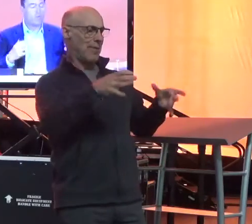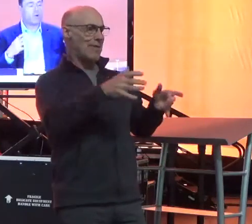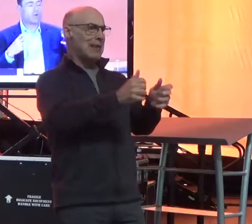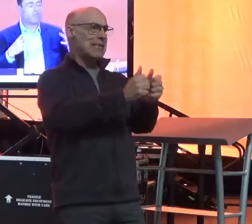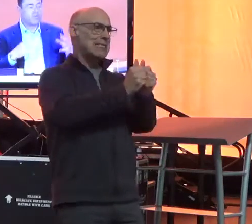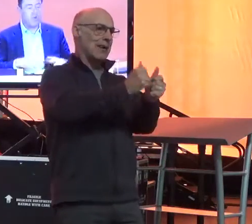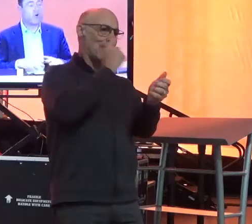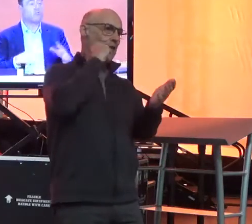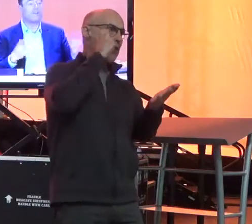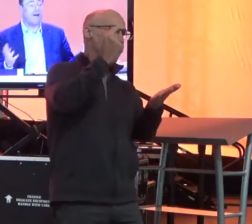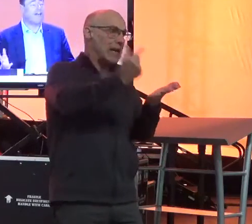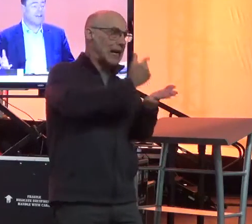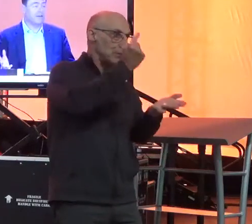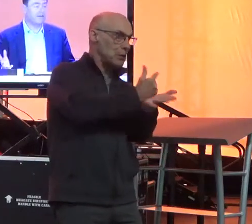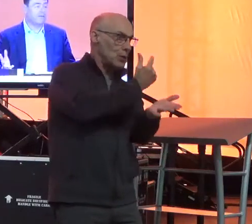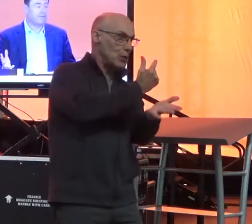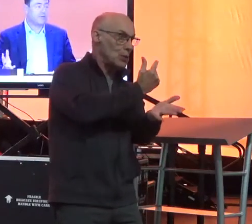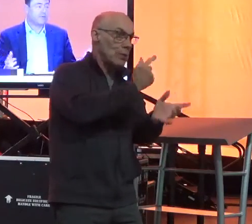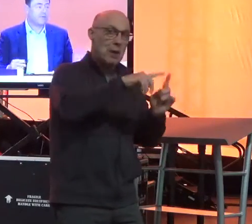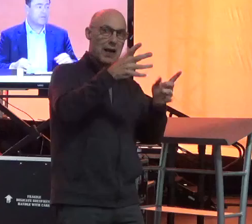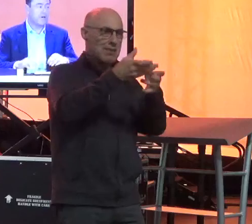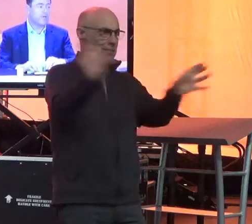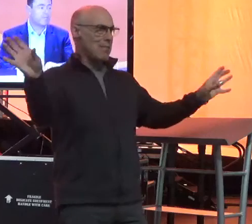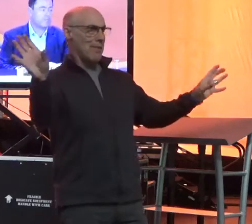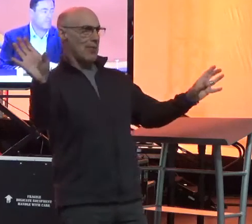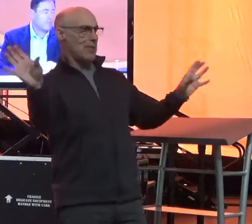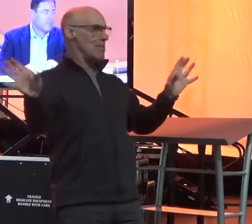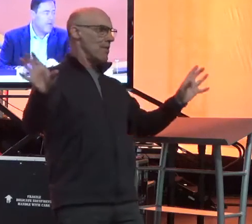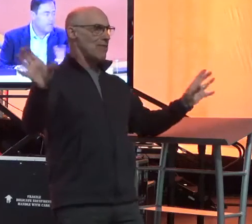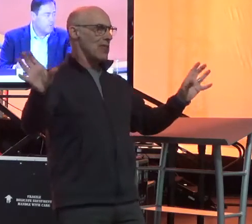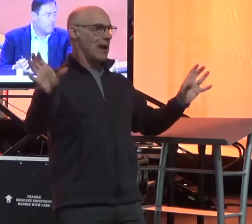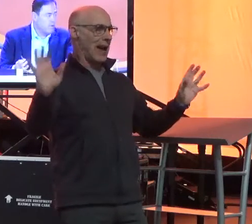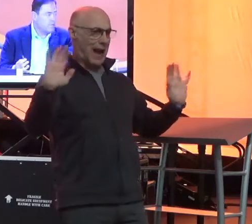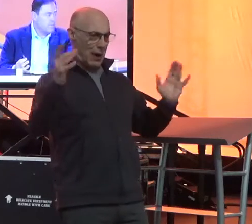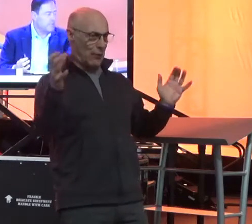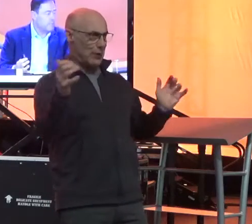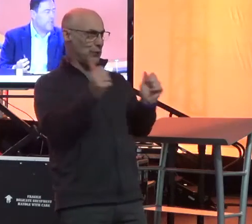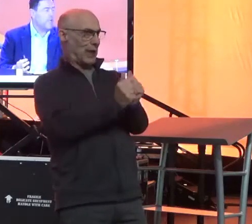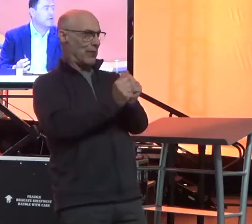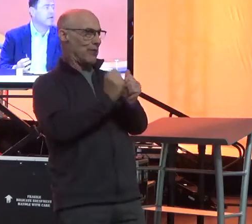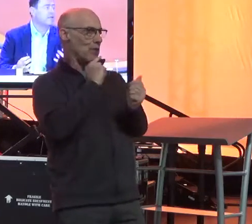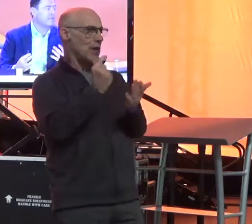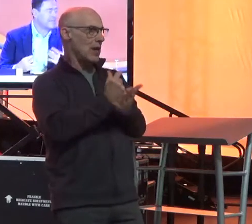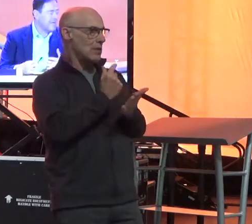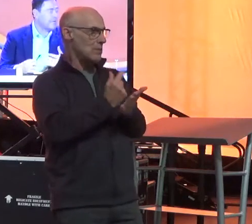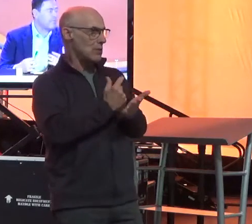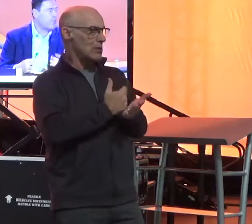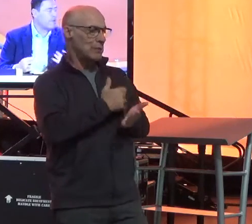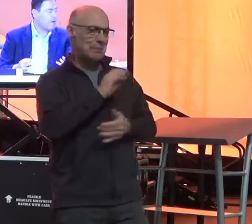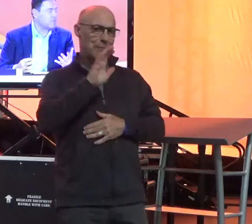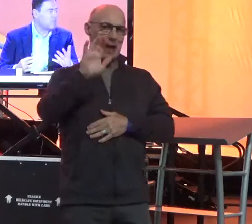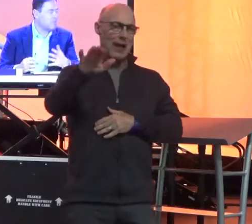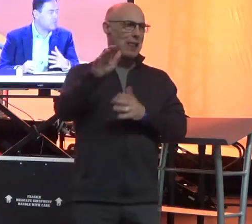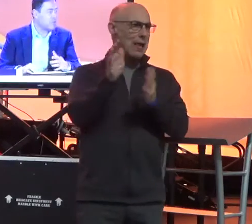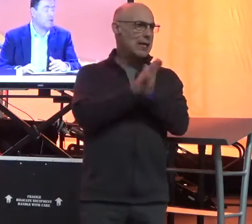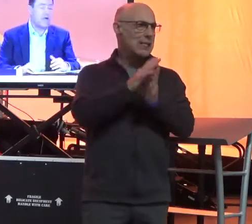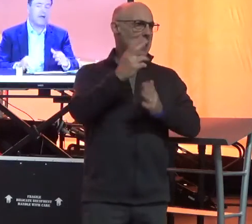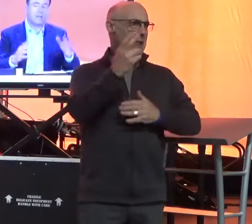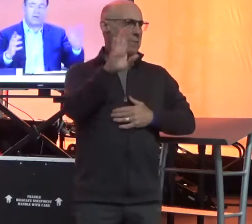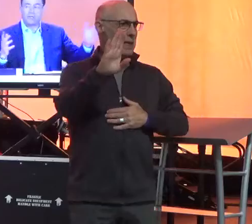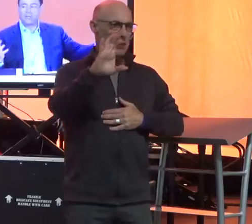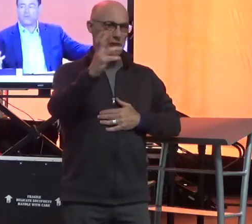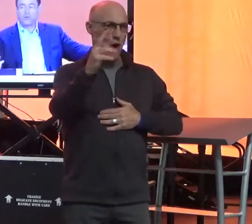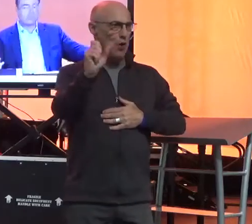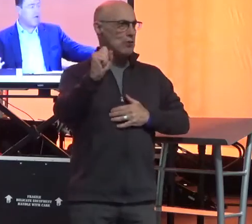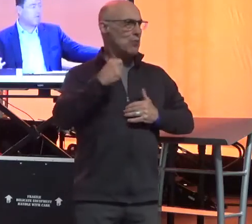when we're so divided? So, HB, what does it mean to be together for the gospel when we're so divided? And